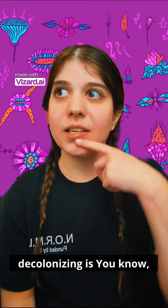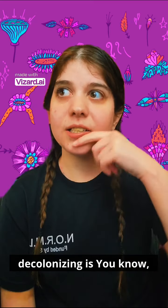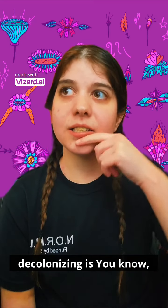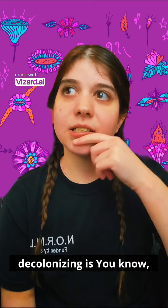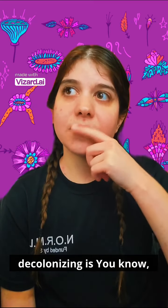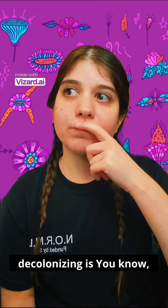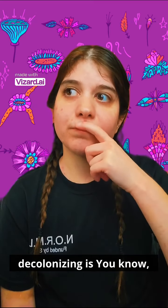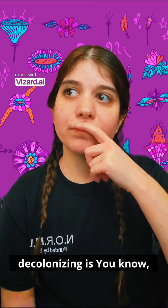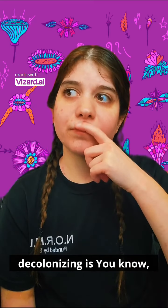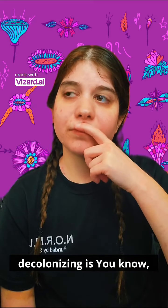is,